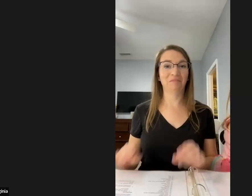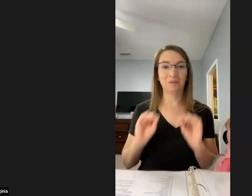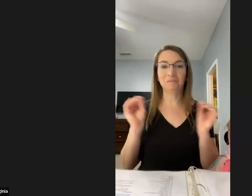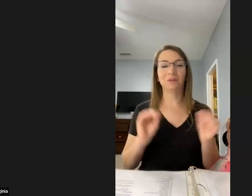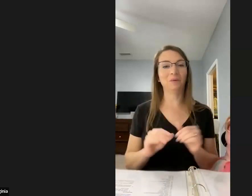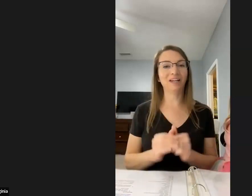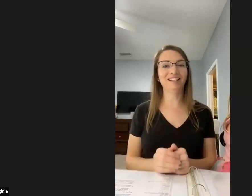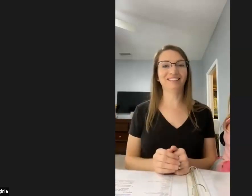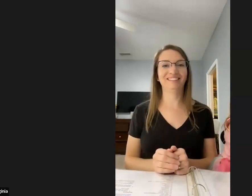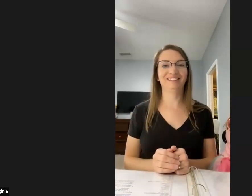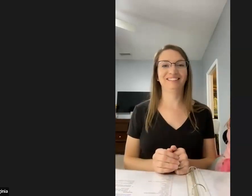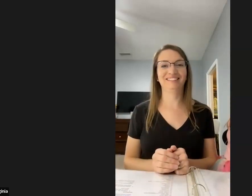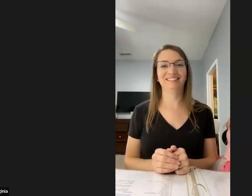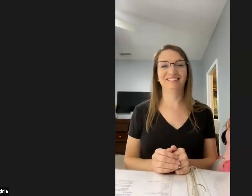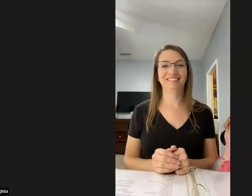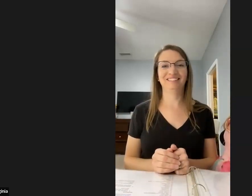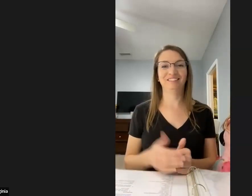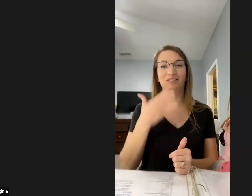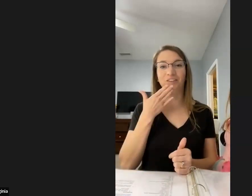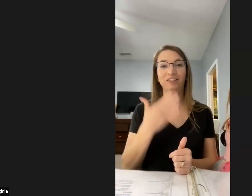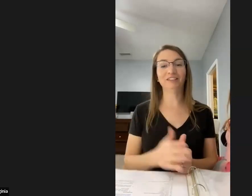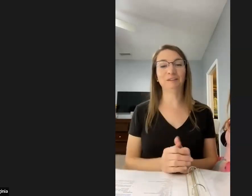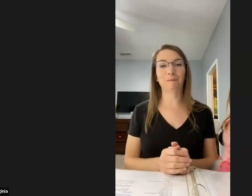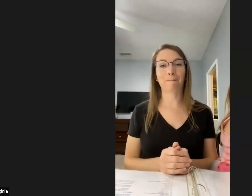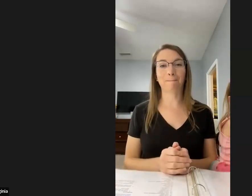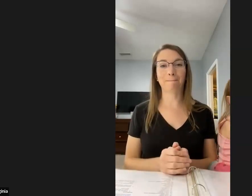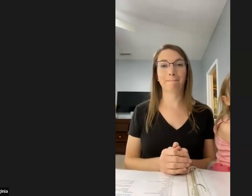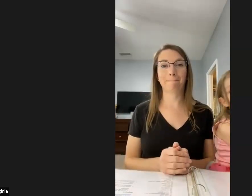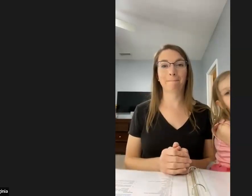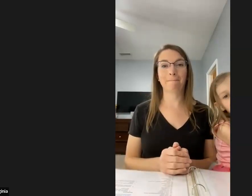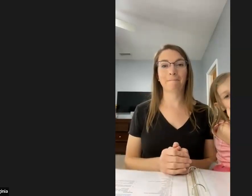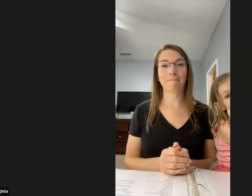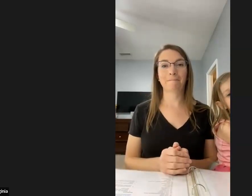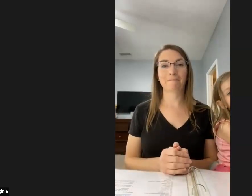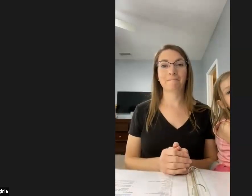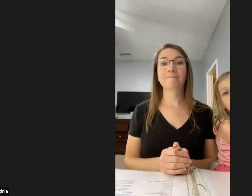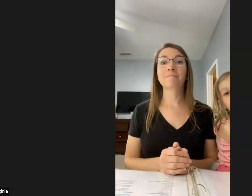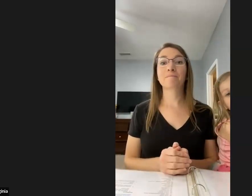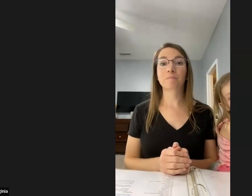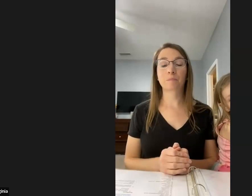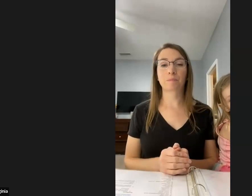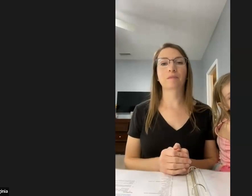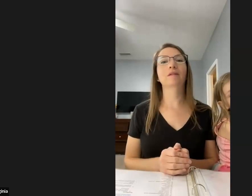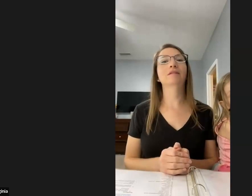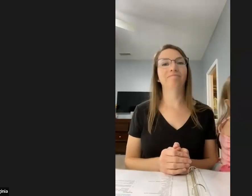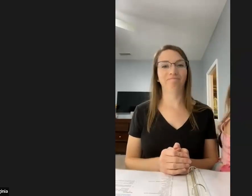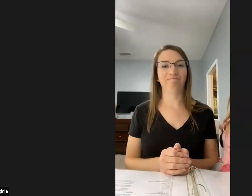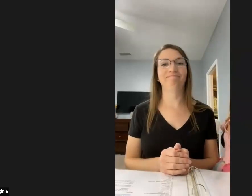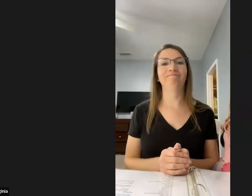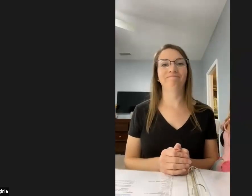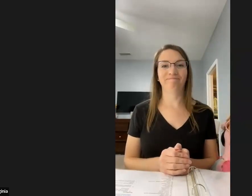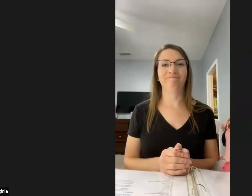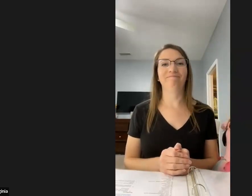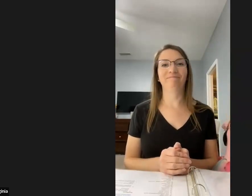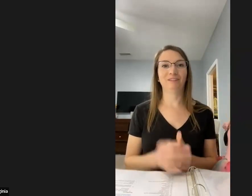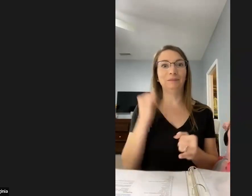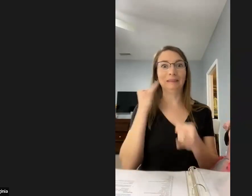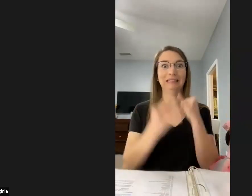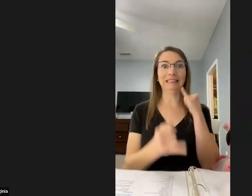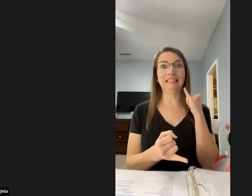Oh, okay. Right. We're good. All right. Remember, next week's our last class. All right. Last